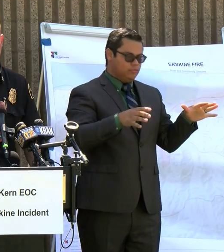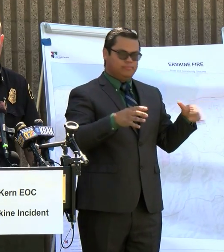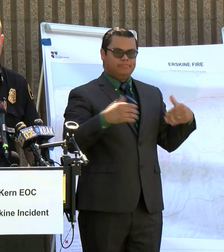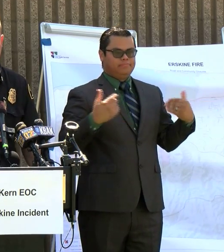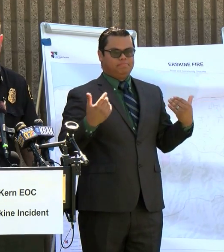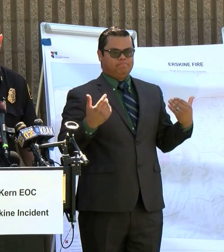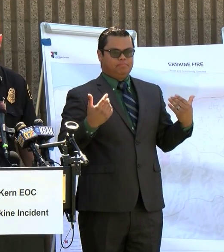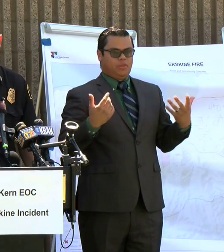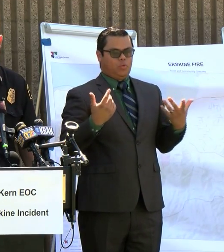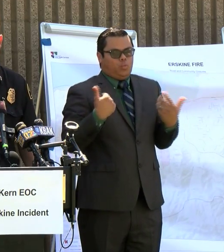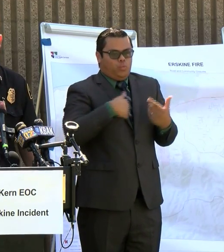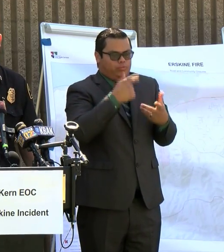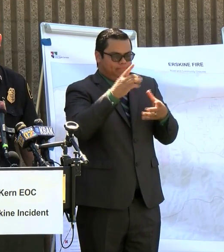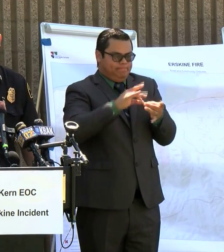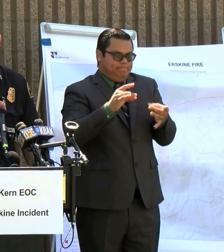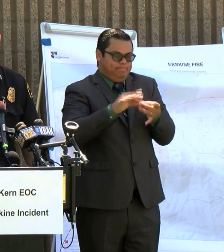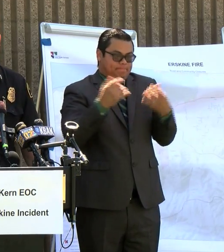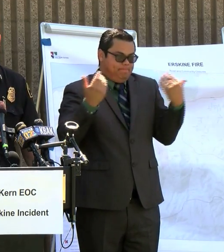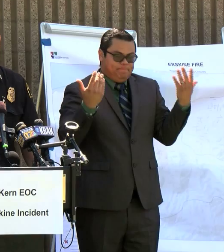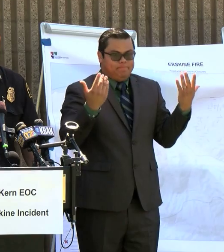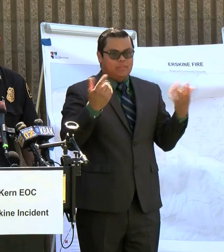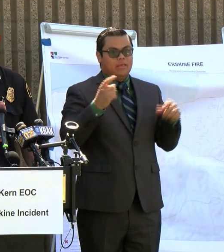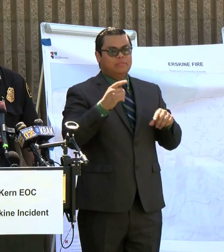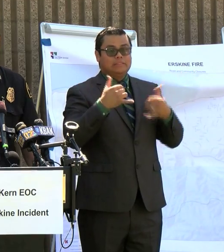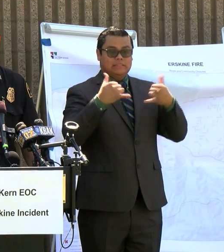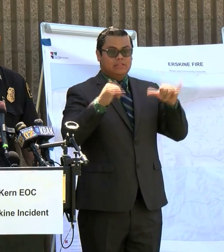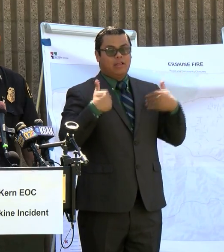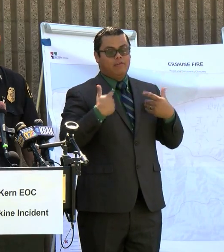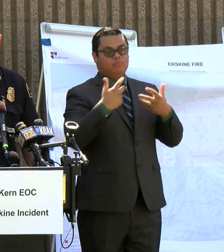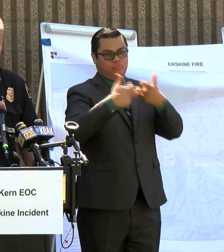out. Yeah, there's still more threats out there.